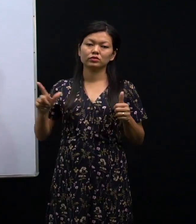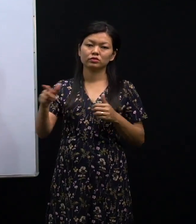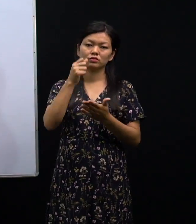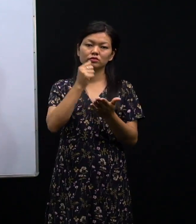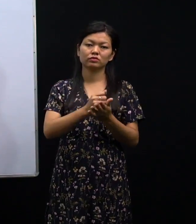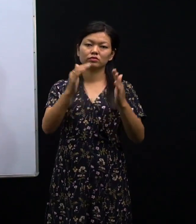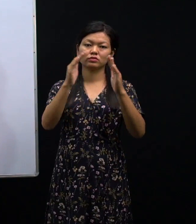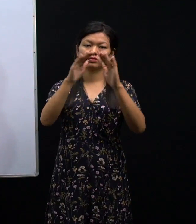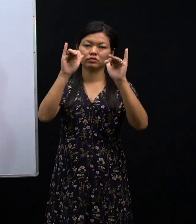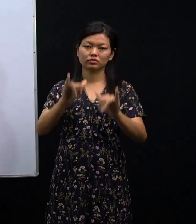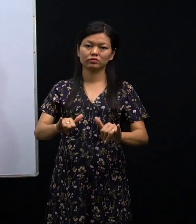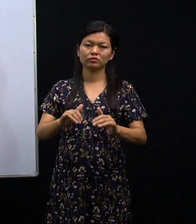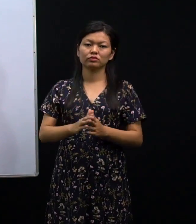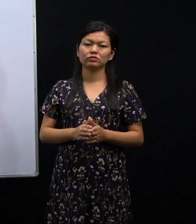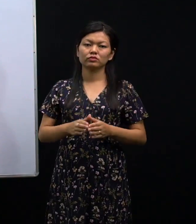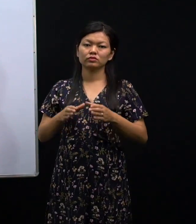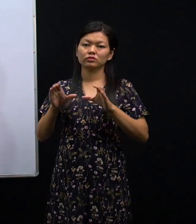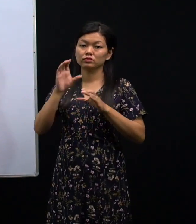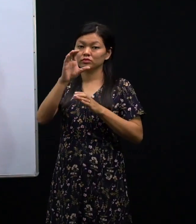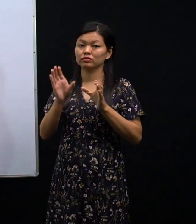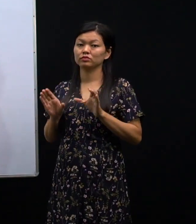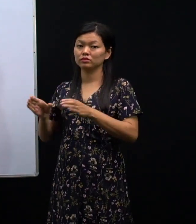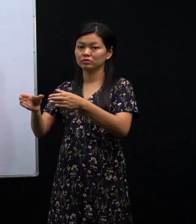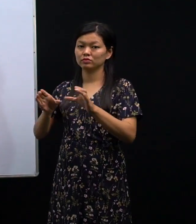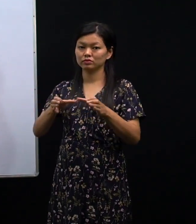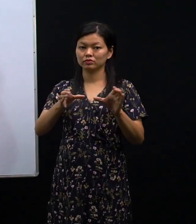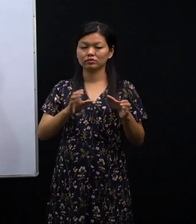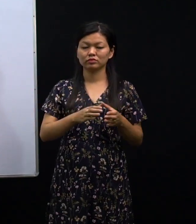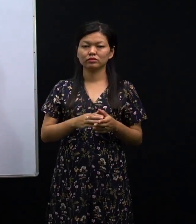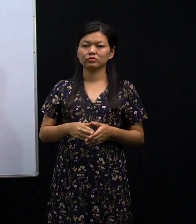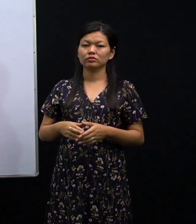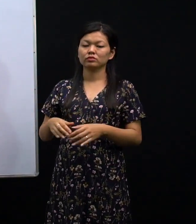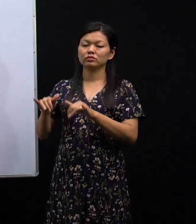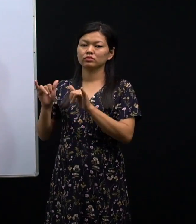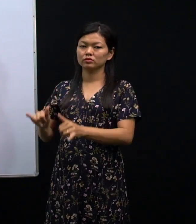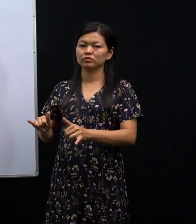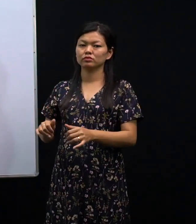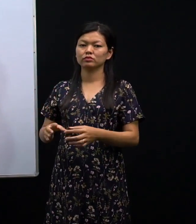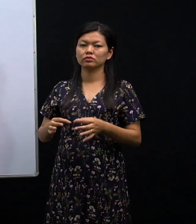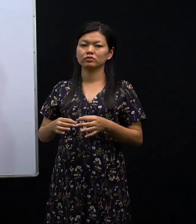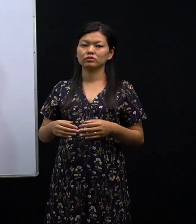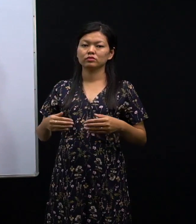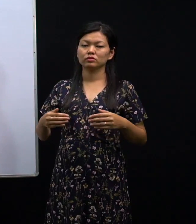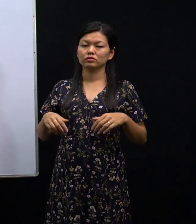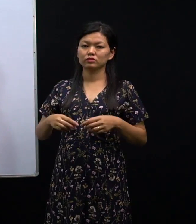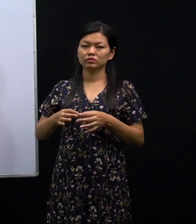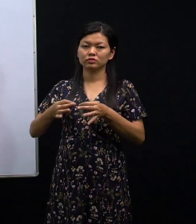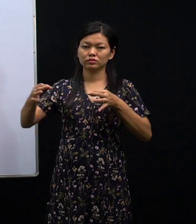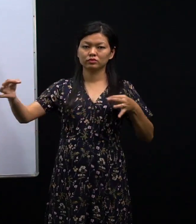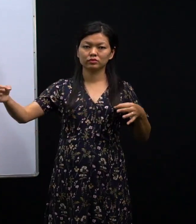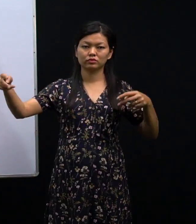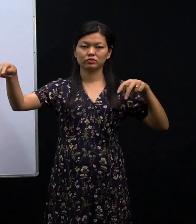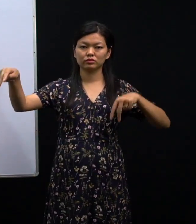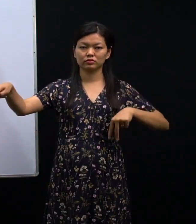stay at home and your community may be arranged for you some hall. Maintain social distance. Sit with all your